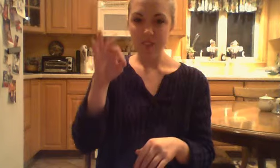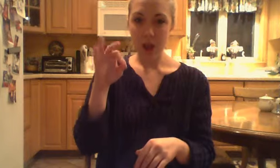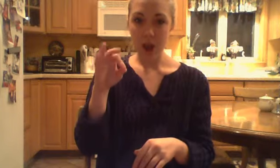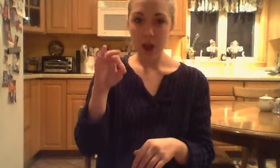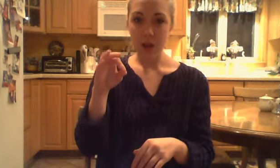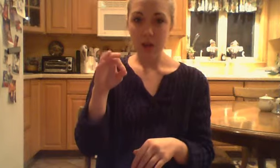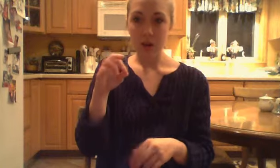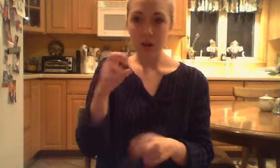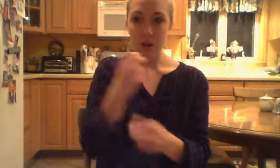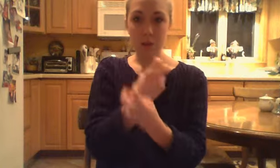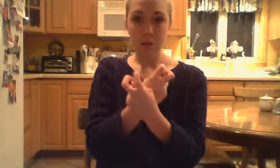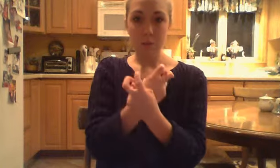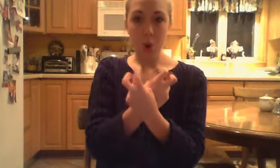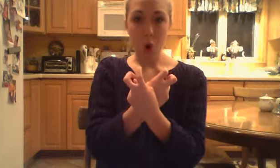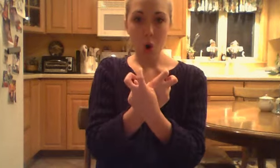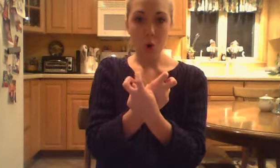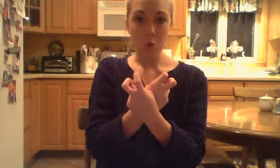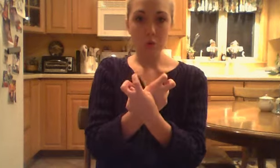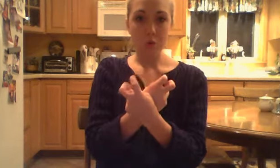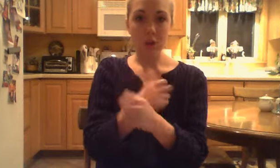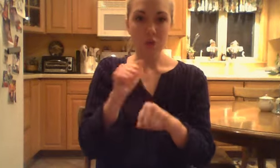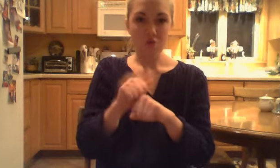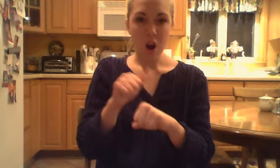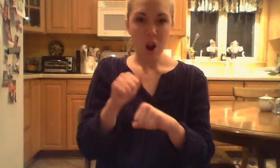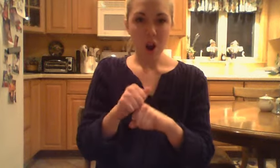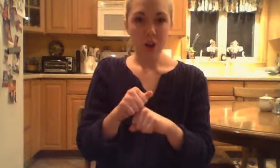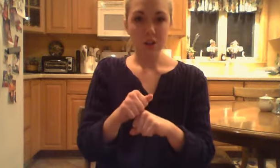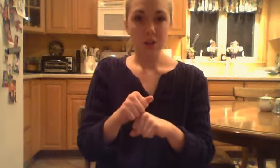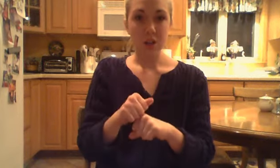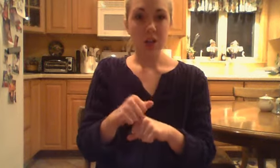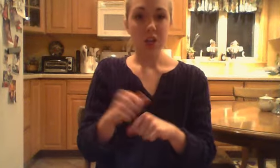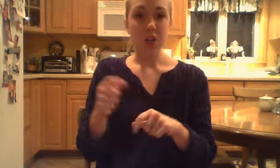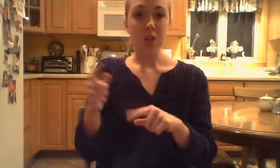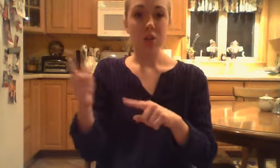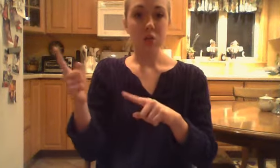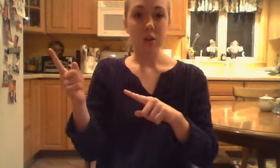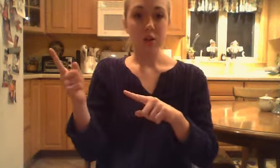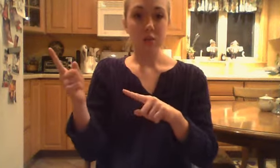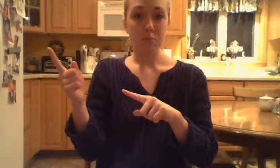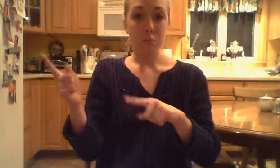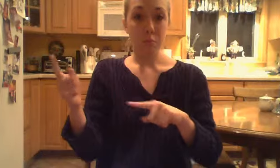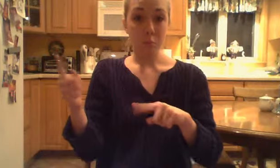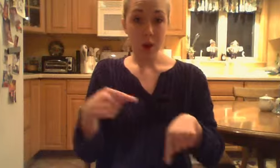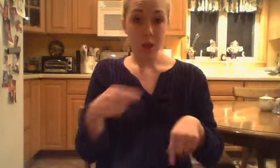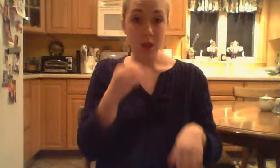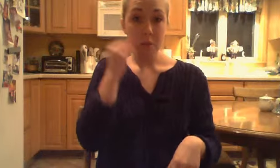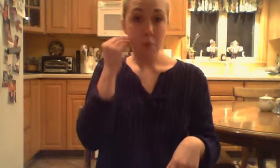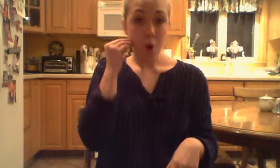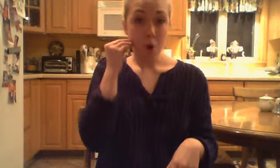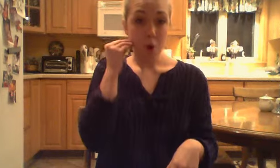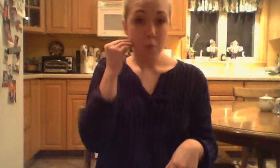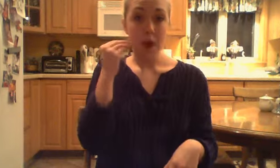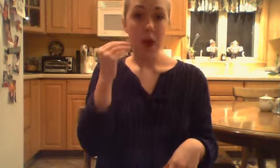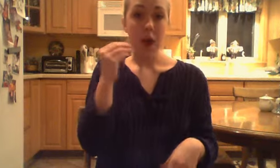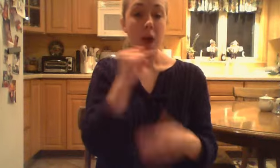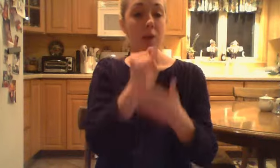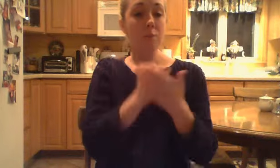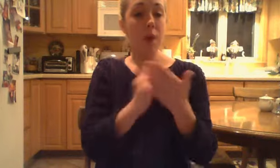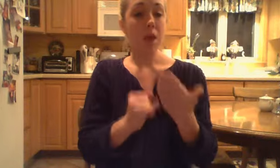them up and she would take them back to her studio and she would paint them. And she especially loved to hold the bones up into the sky. If you've ever